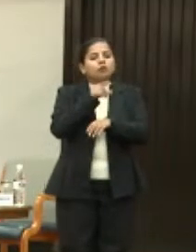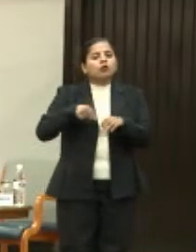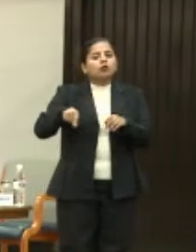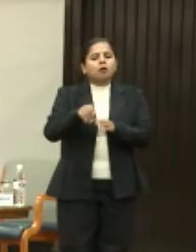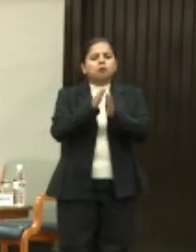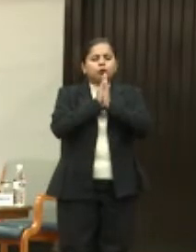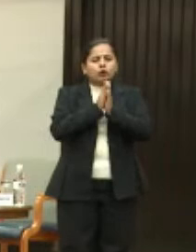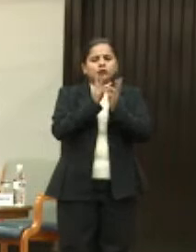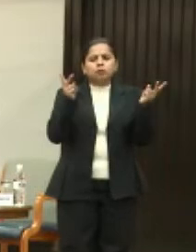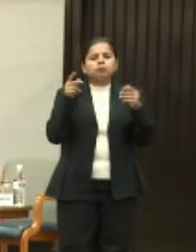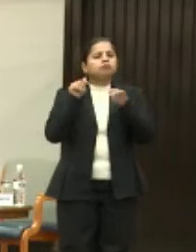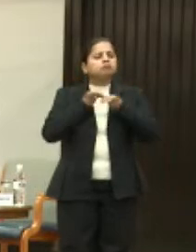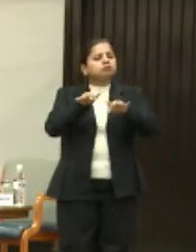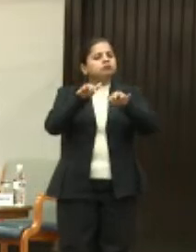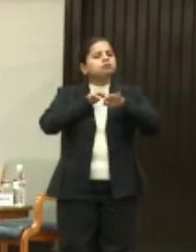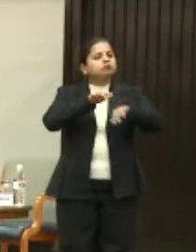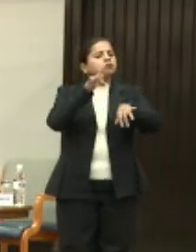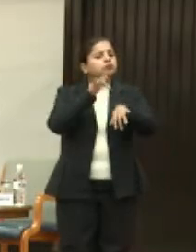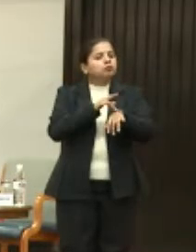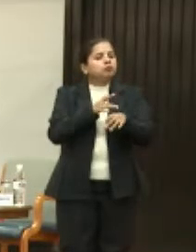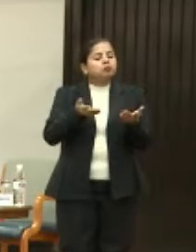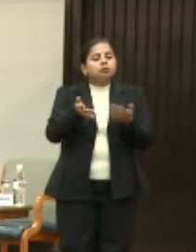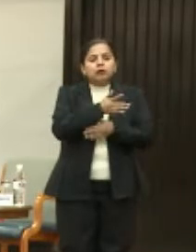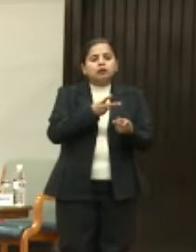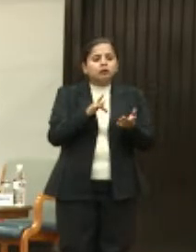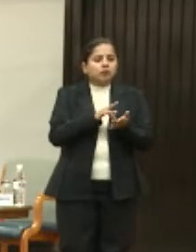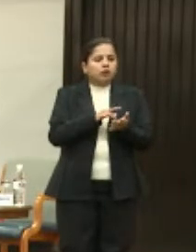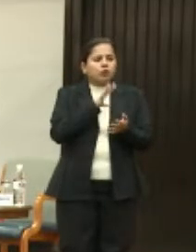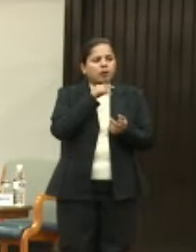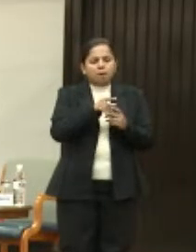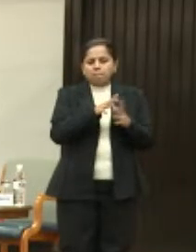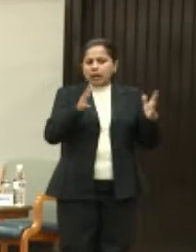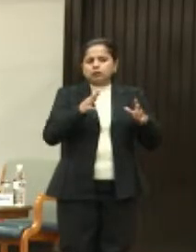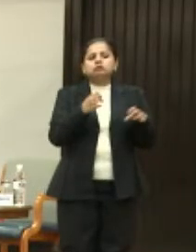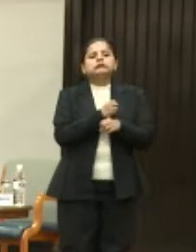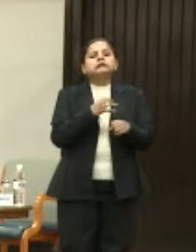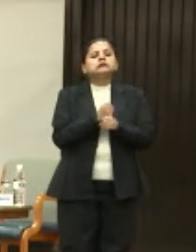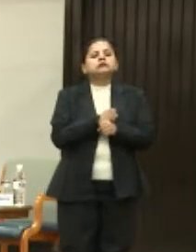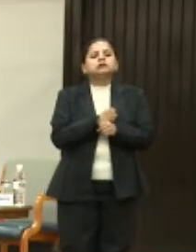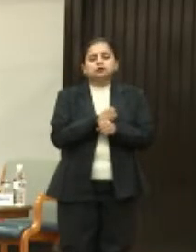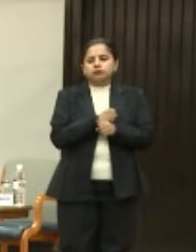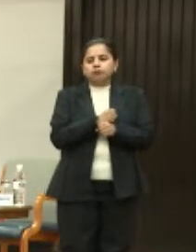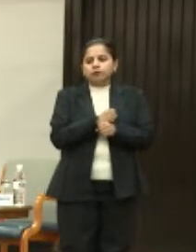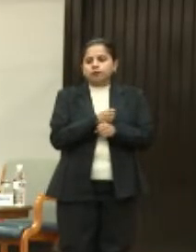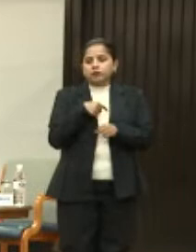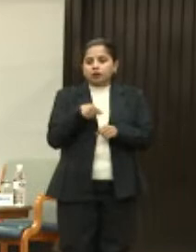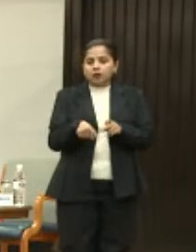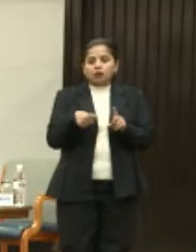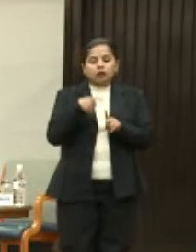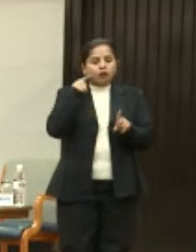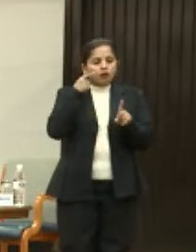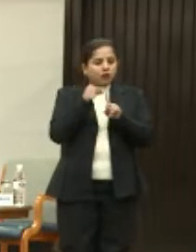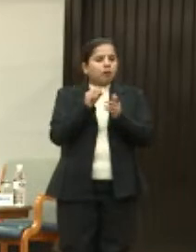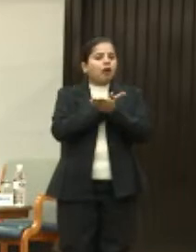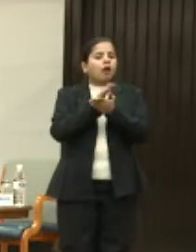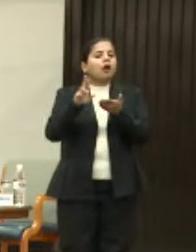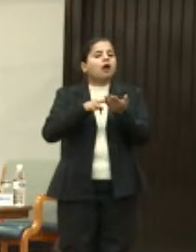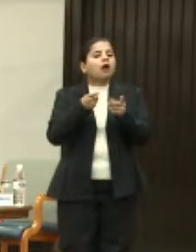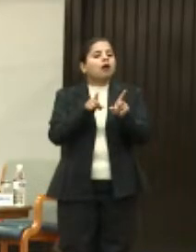monasteries and the nunneries, they possessed a lot of land. And King Henry VIII coveted these.